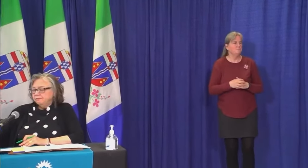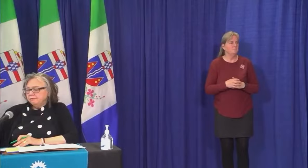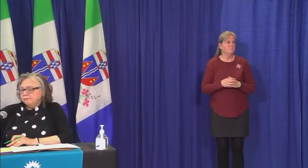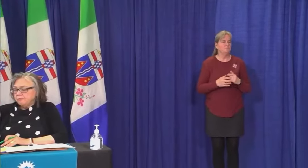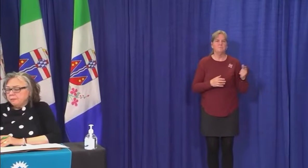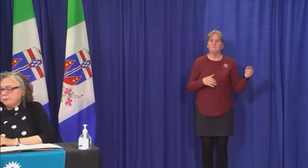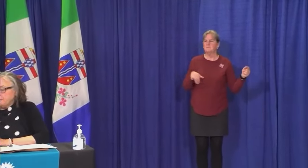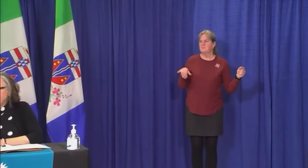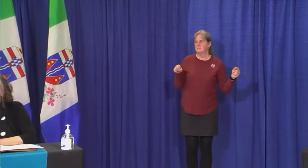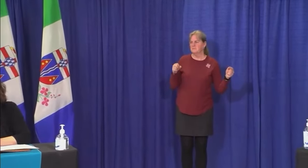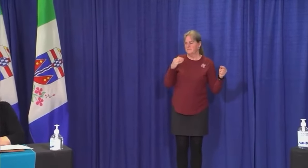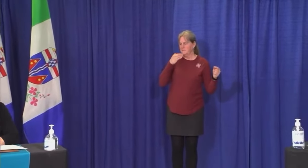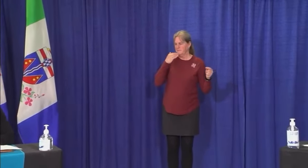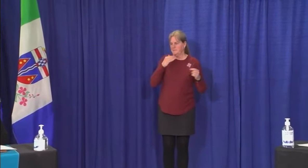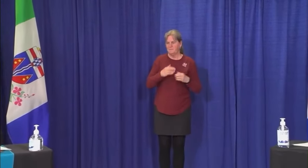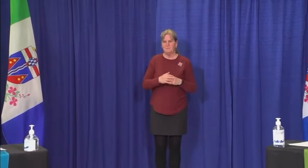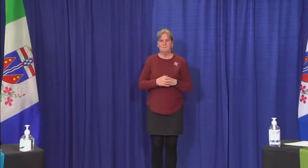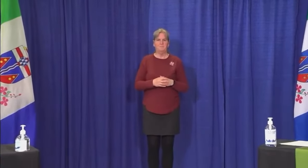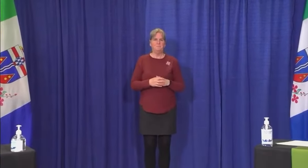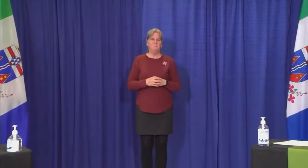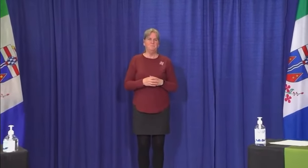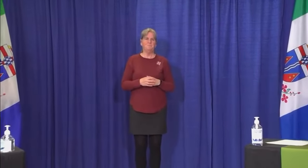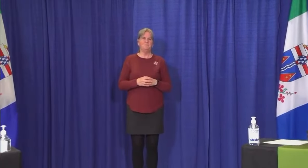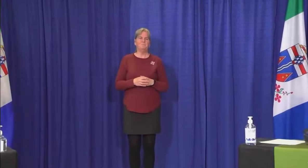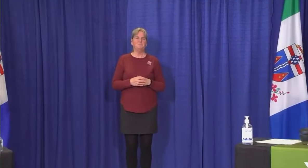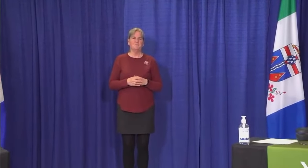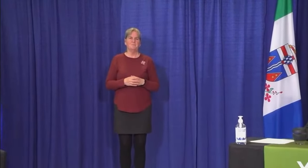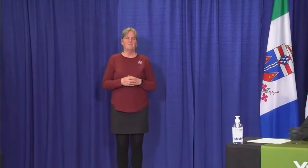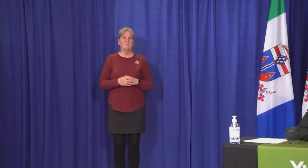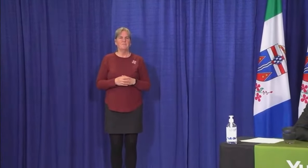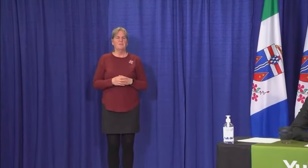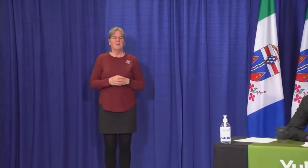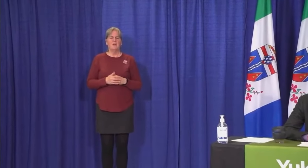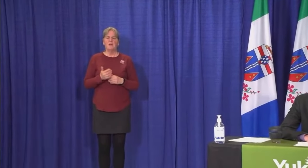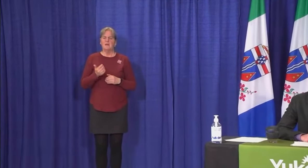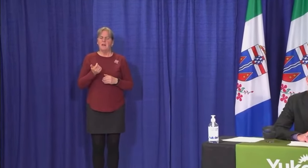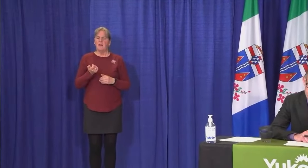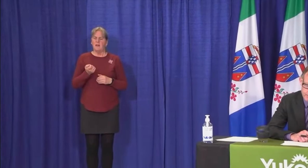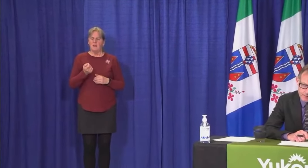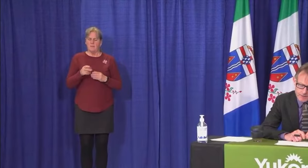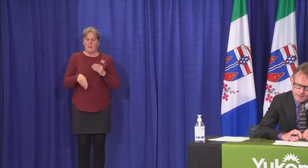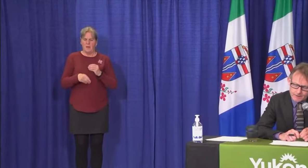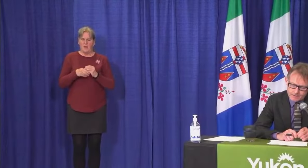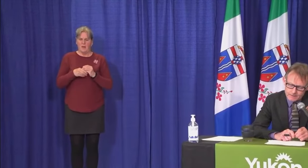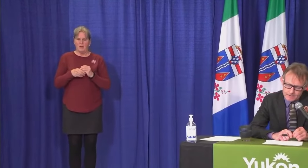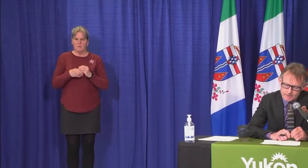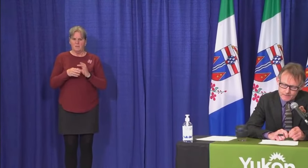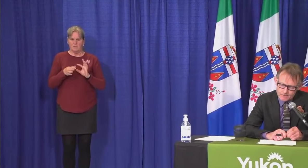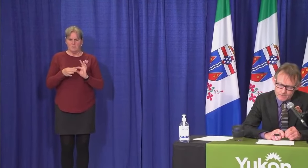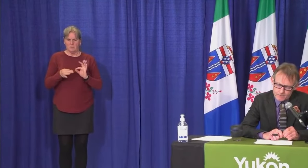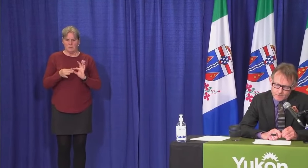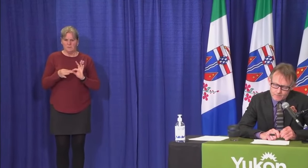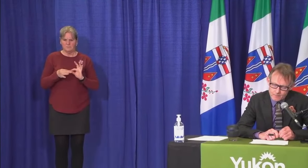Yeah, thank you, Minister McPhee. I've just had a few things,